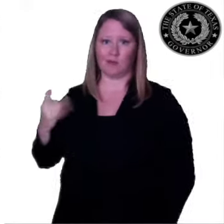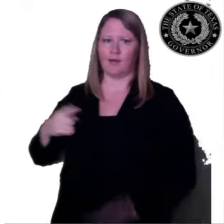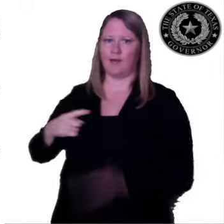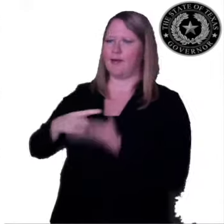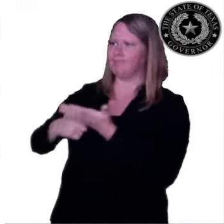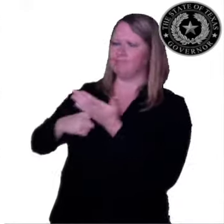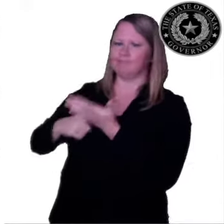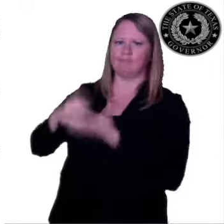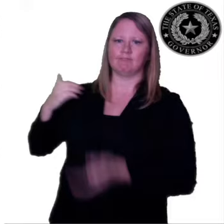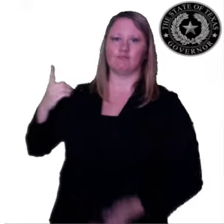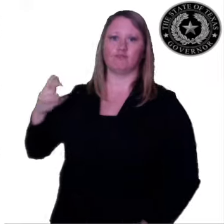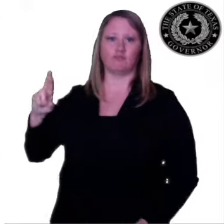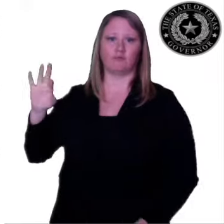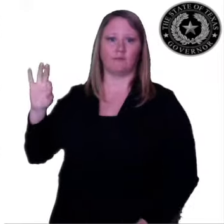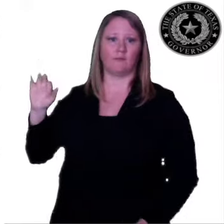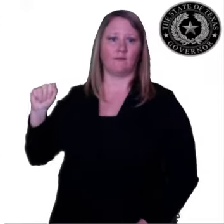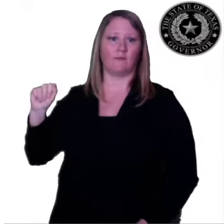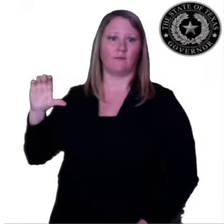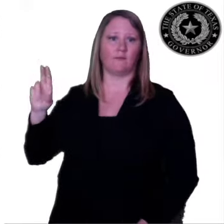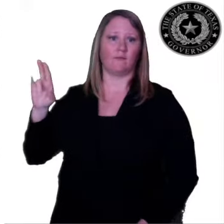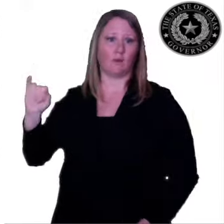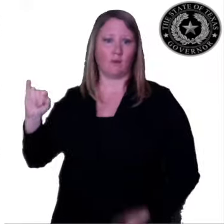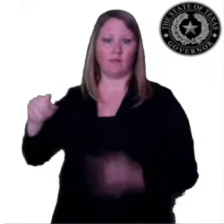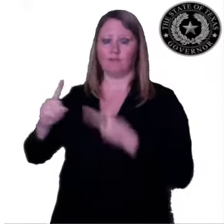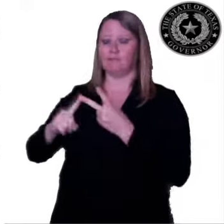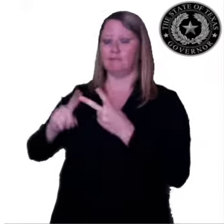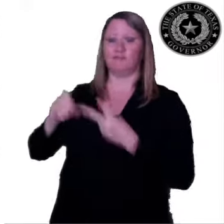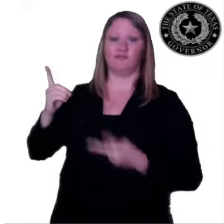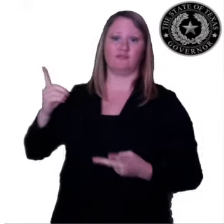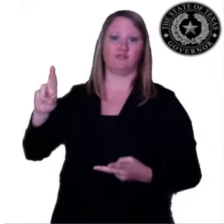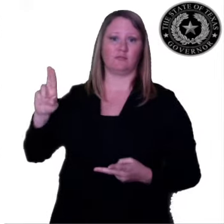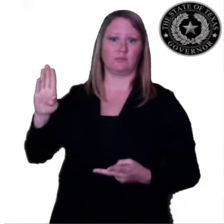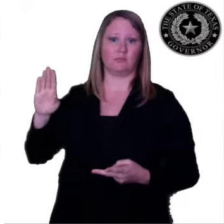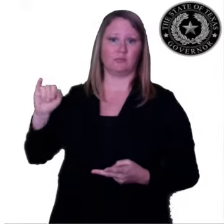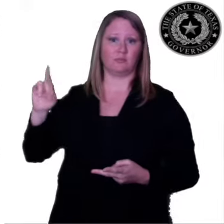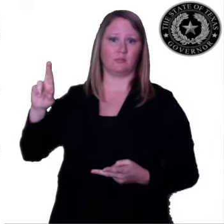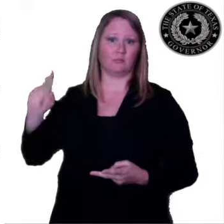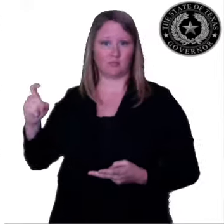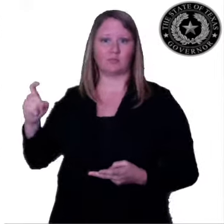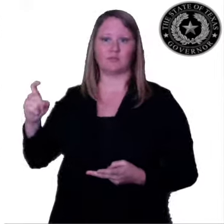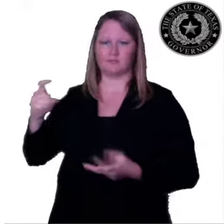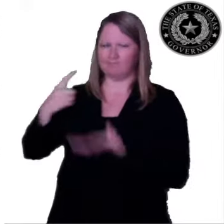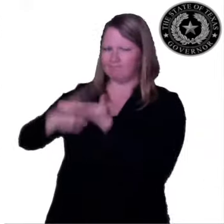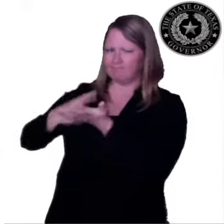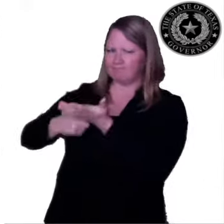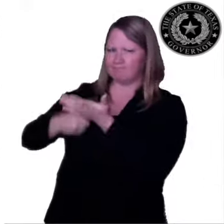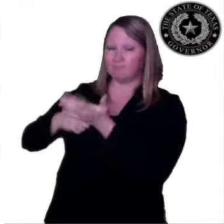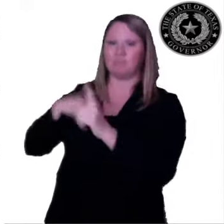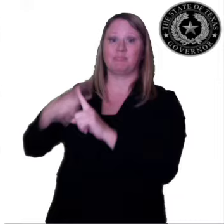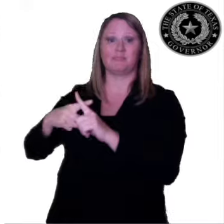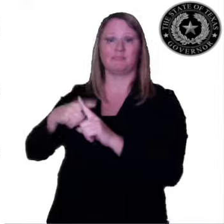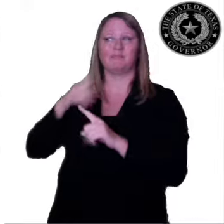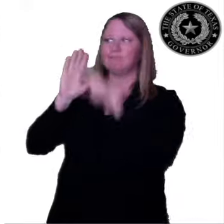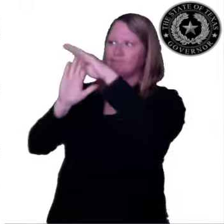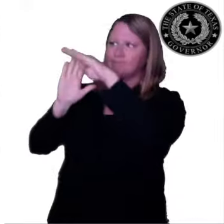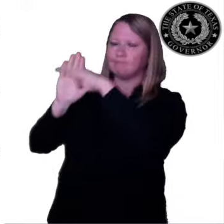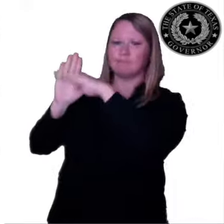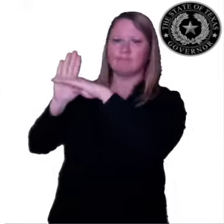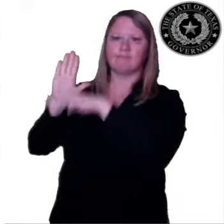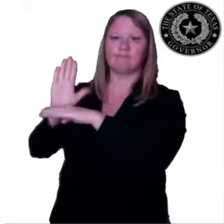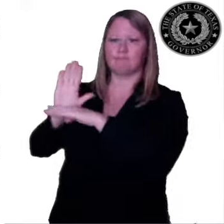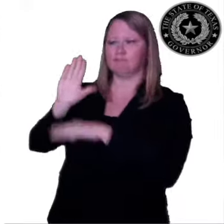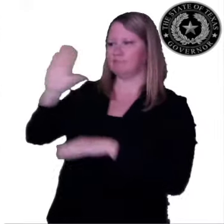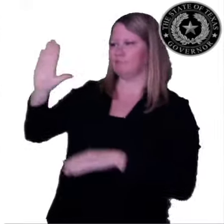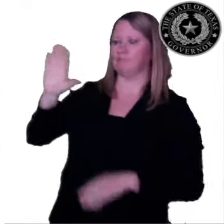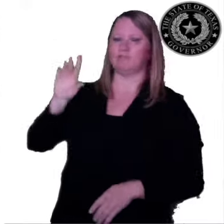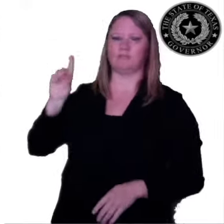from Dr. Anthony Fauci and Dr. Deborah Birx, and also based on guidance by